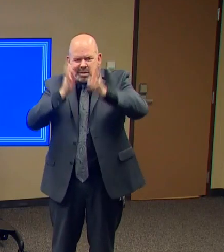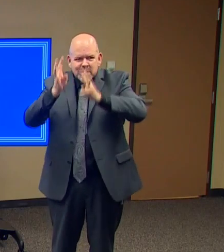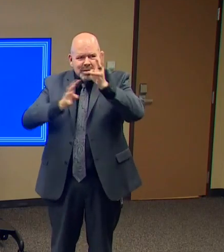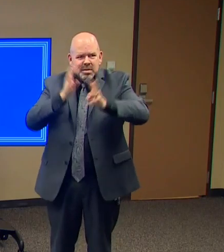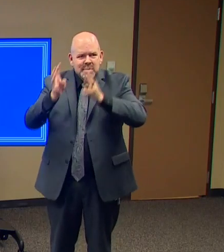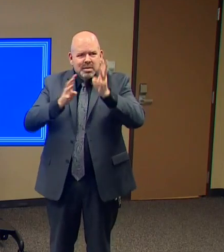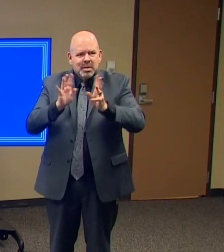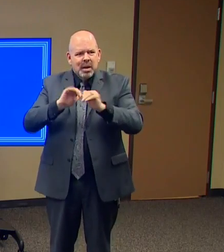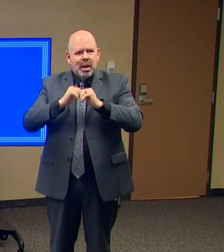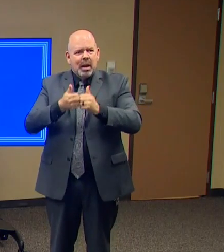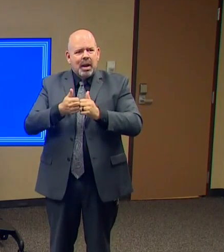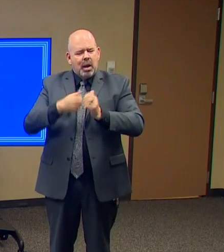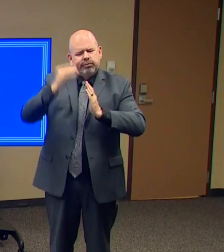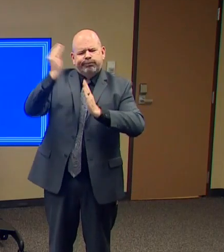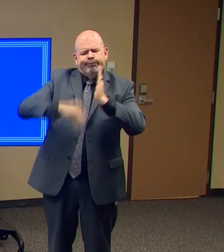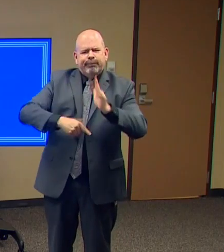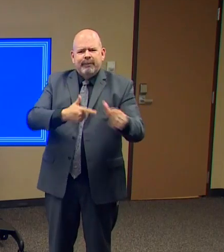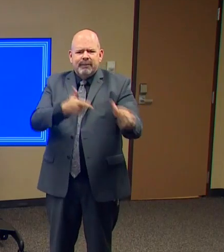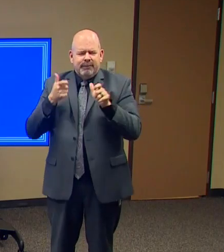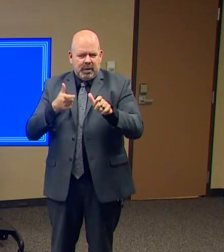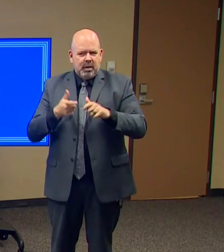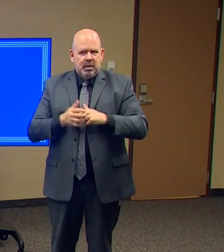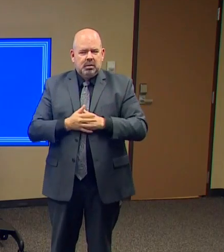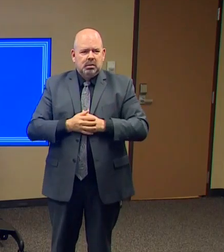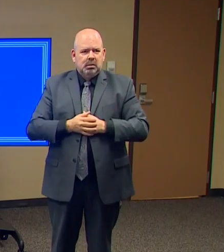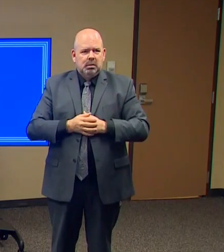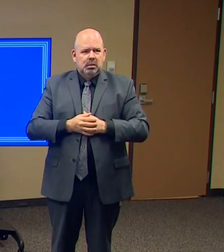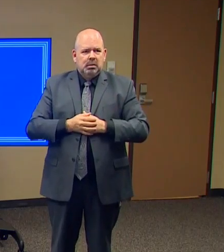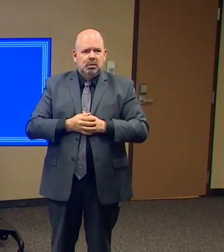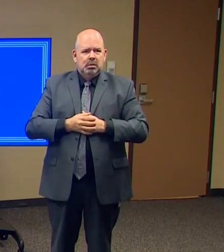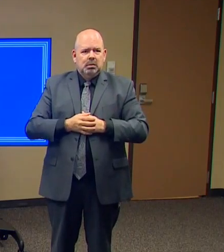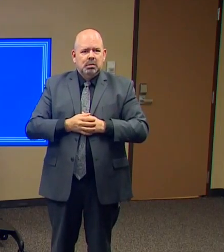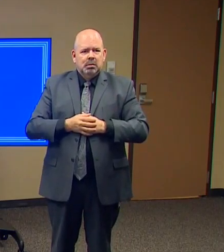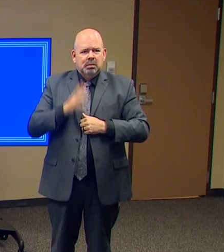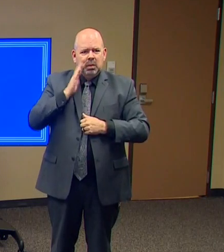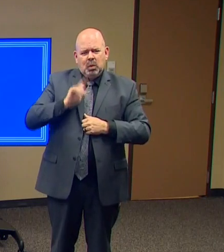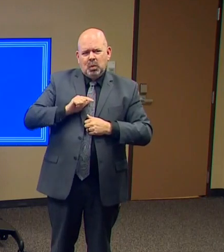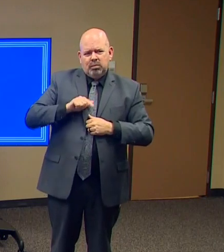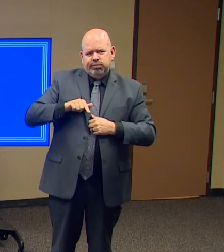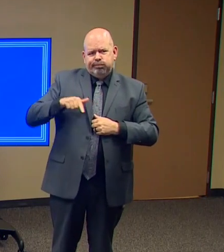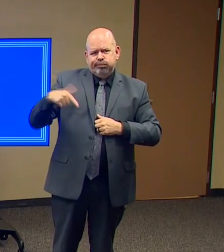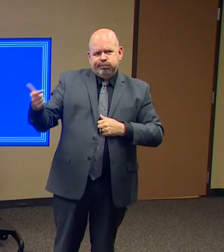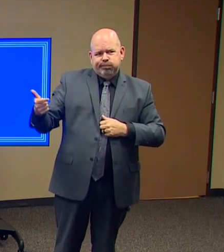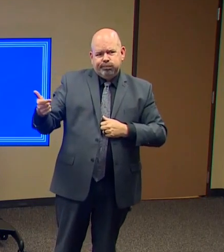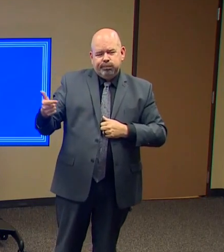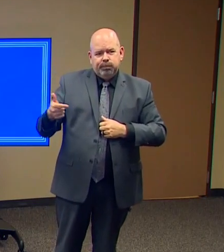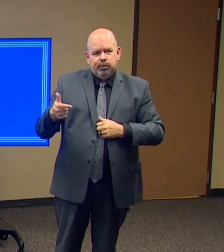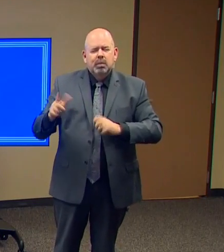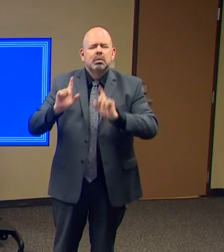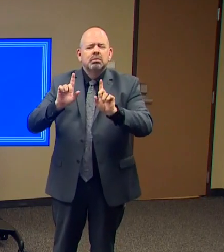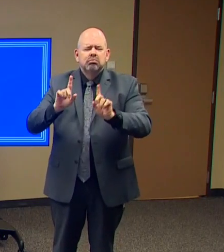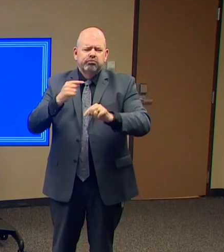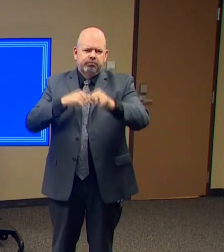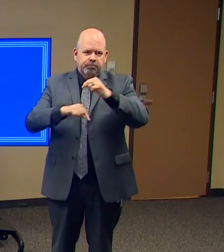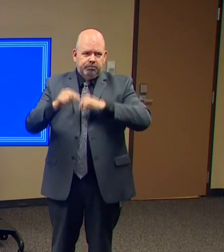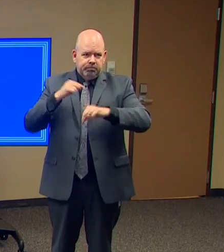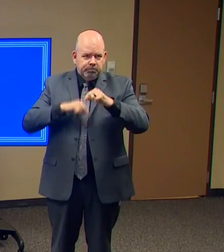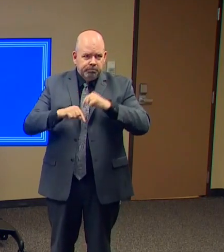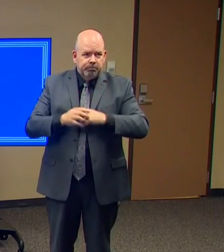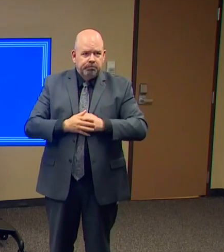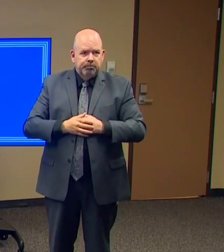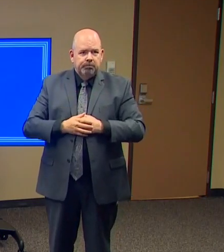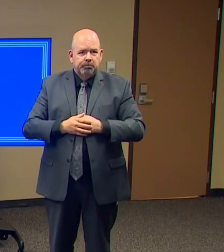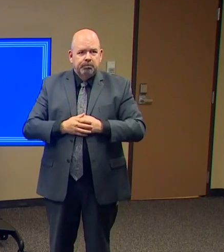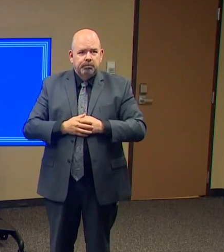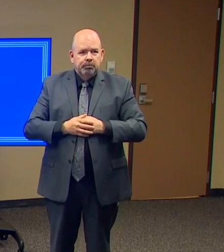In a moment I'll turn it over to Phil, but let me say this. No one is more tired of talking about, thinking